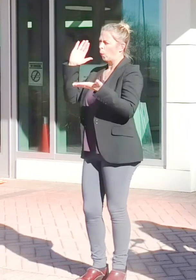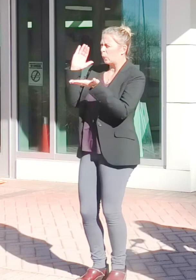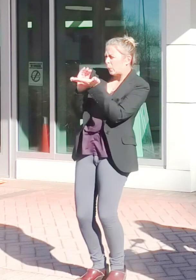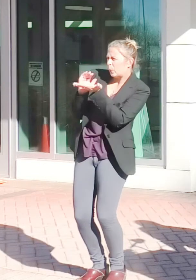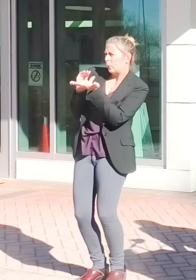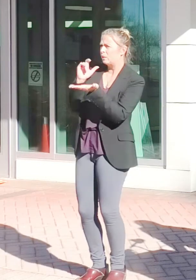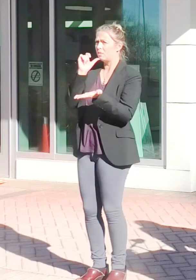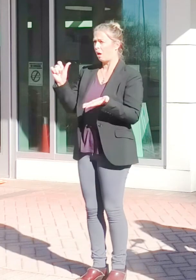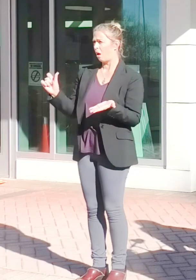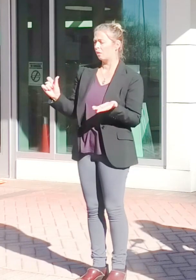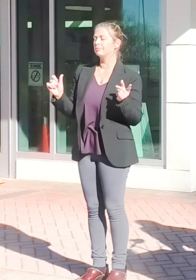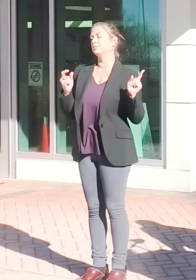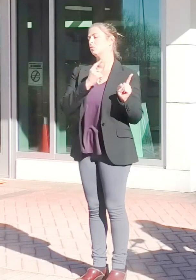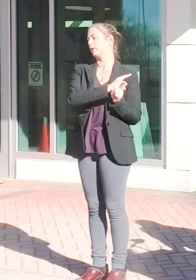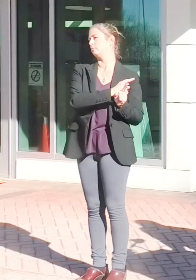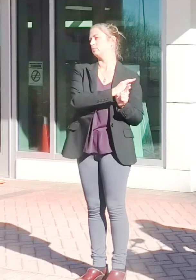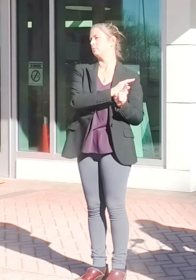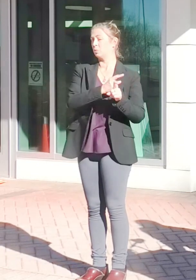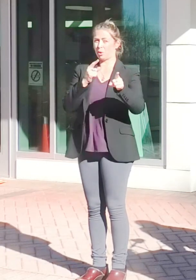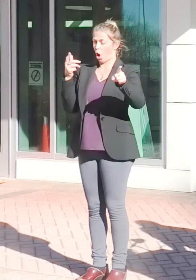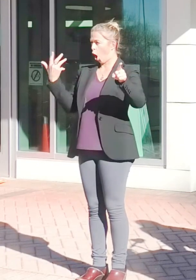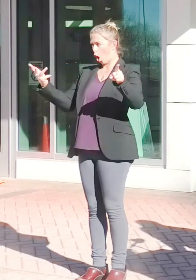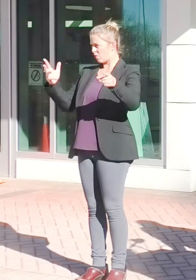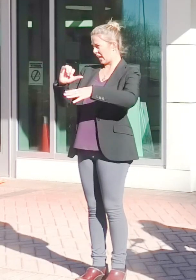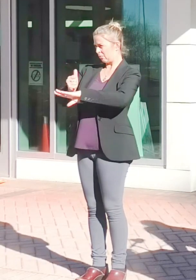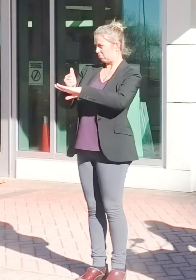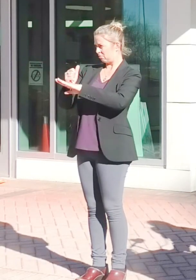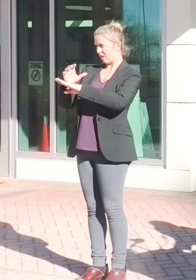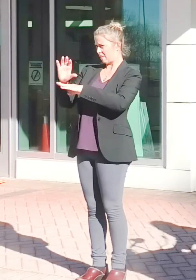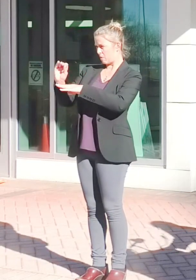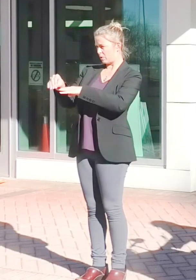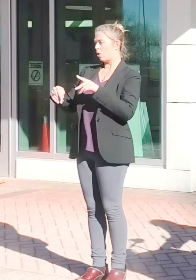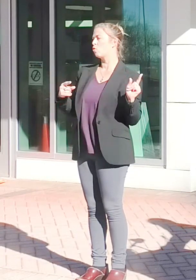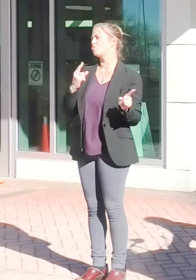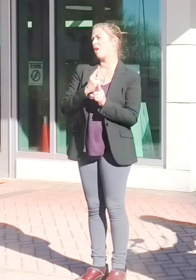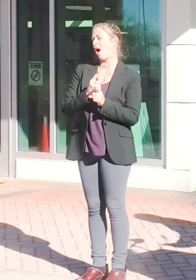further limited on capacity. Correct. Because you already have it so. Correct. Okay, thank